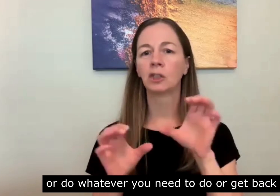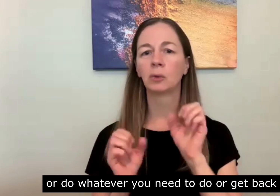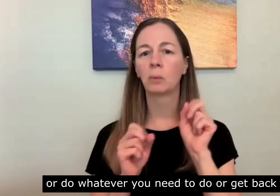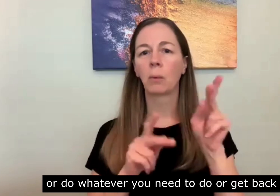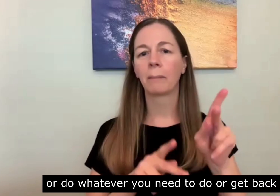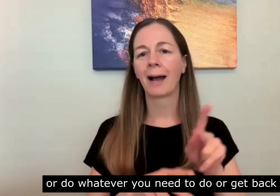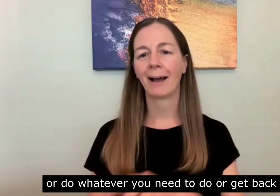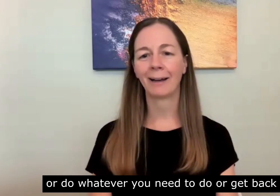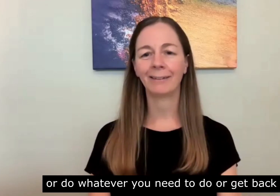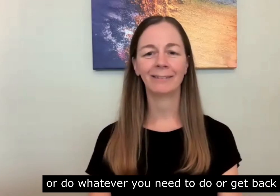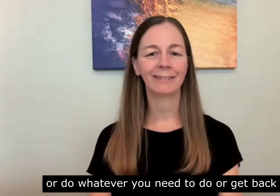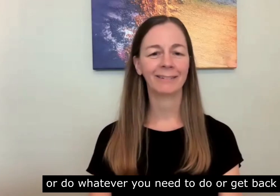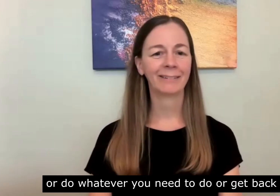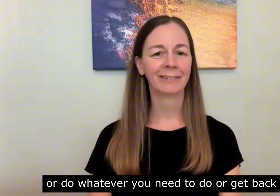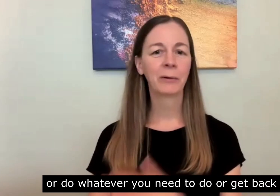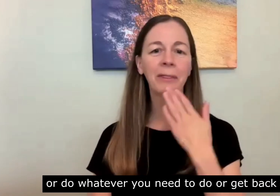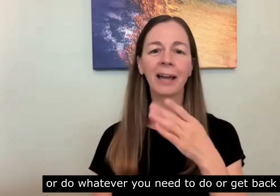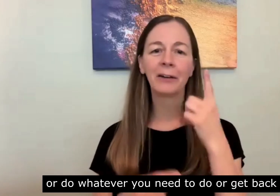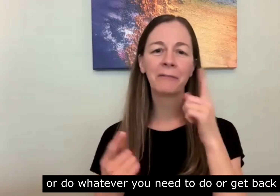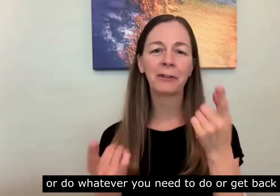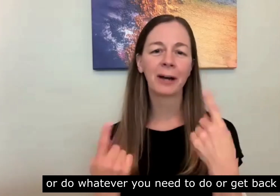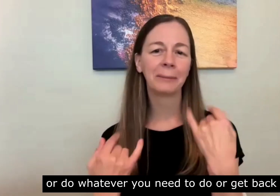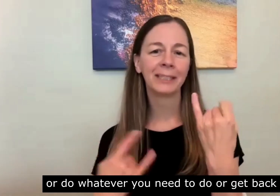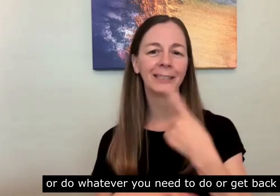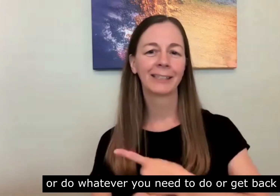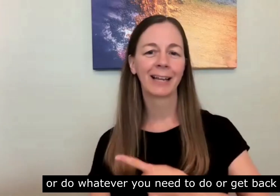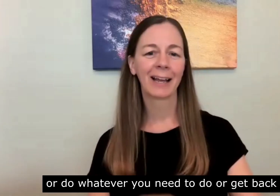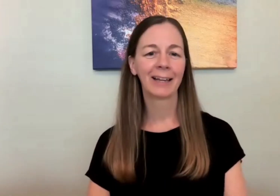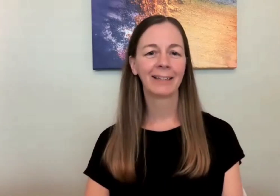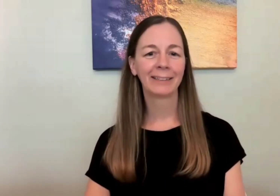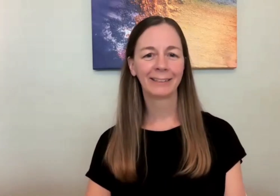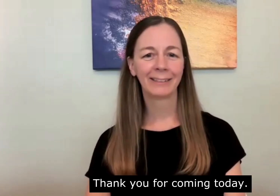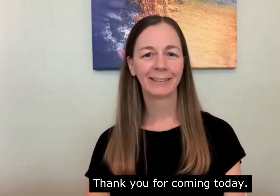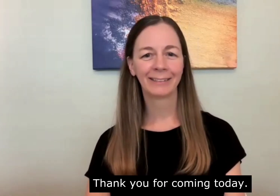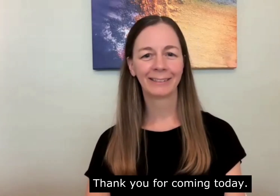do whatever you need to do or get back to. Thank you for coming today.